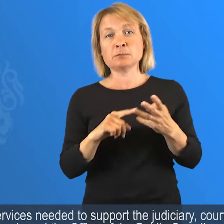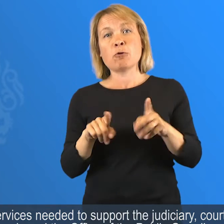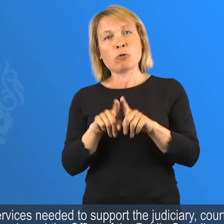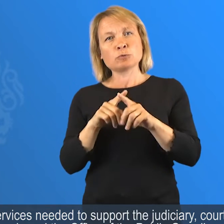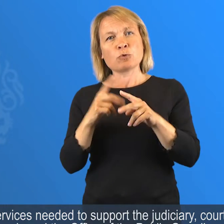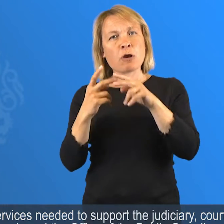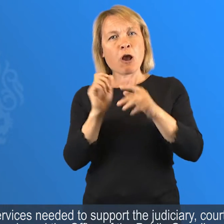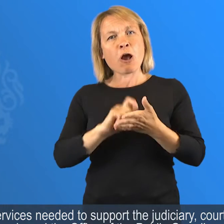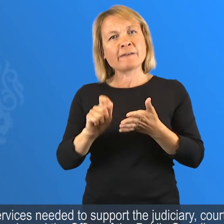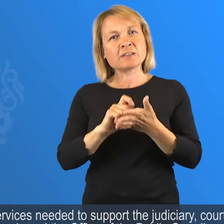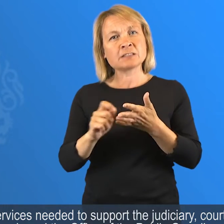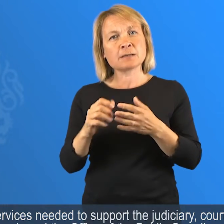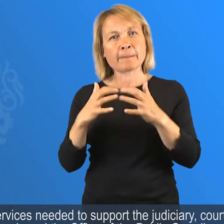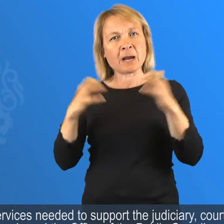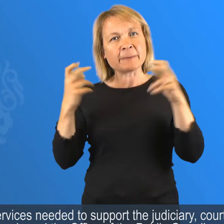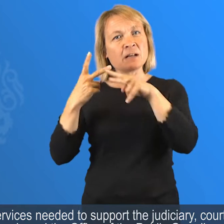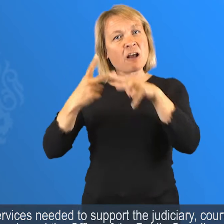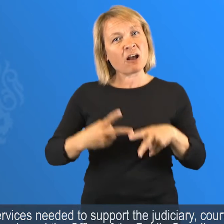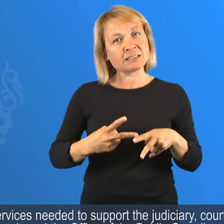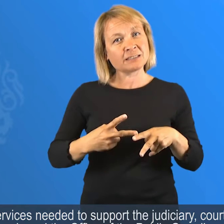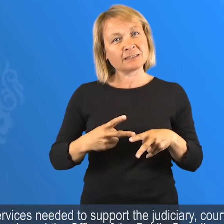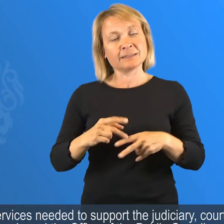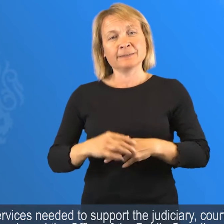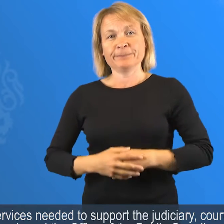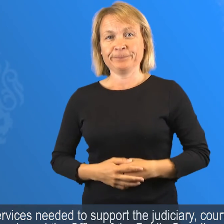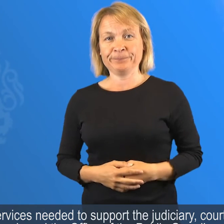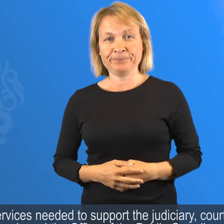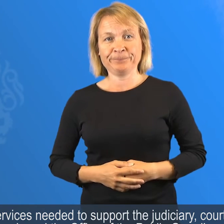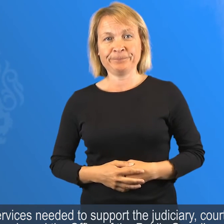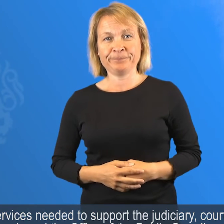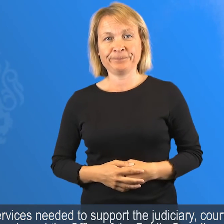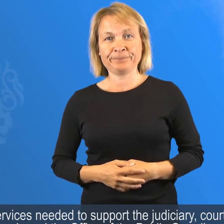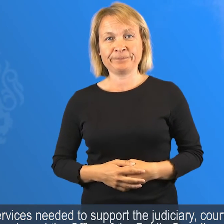devolved tribunals and the office of the public guardian.